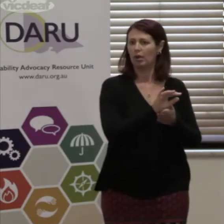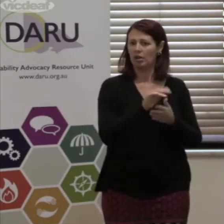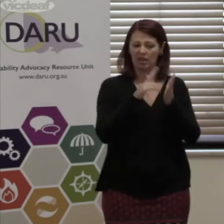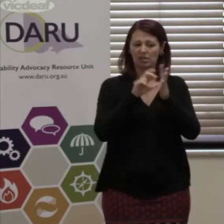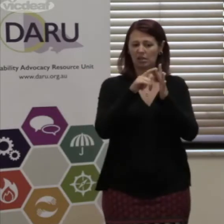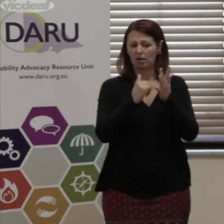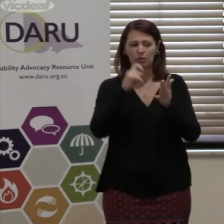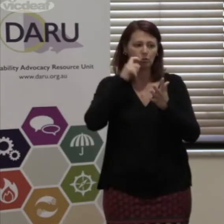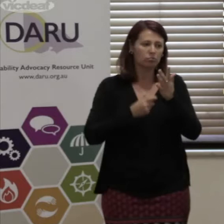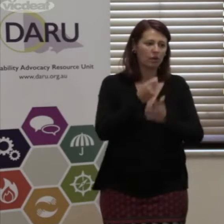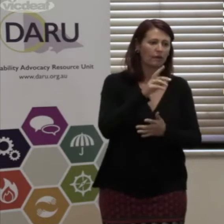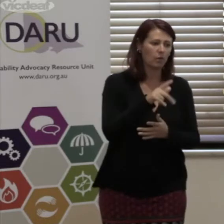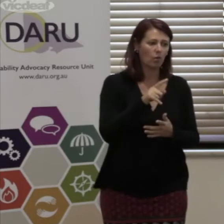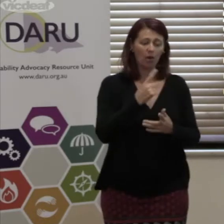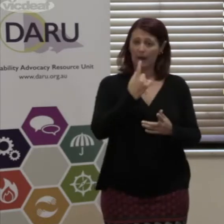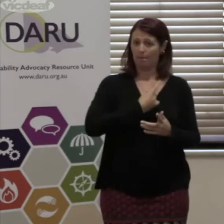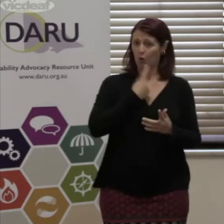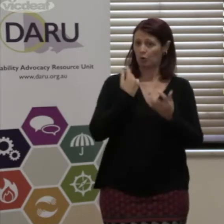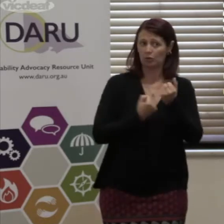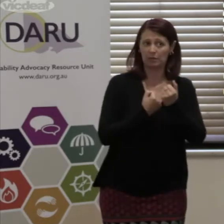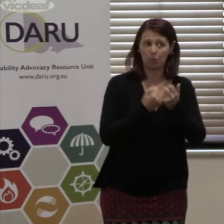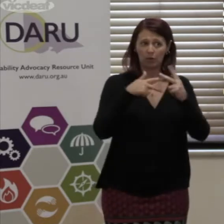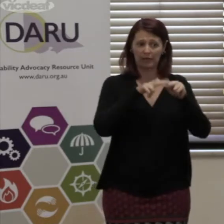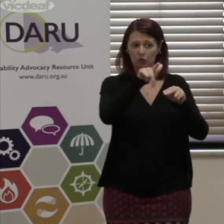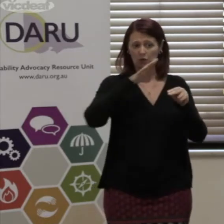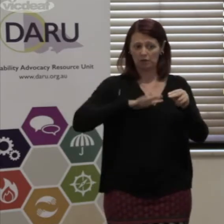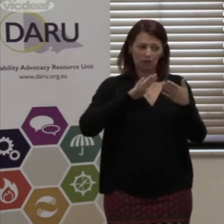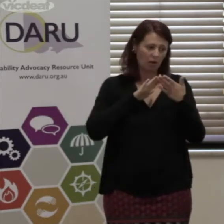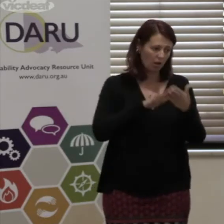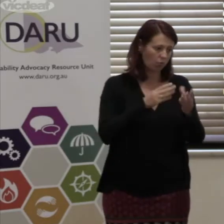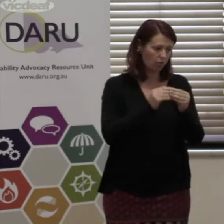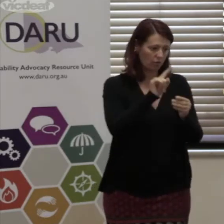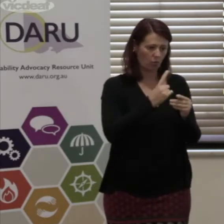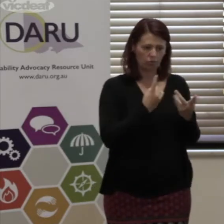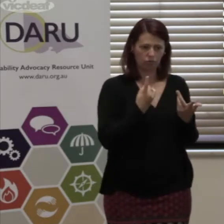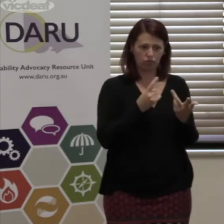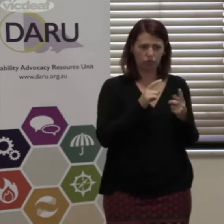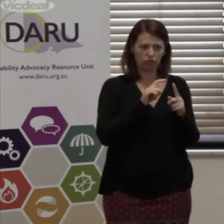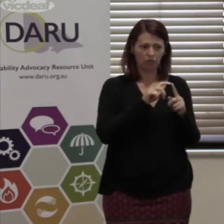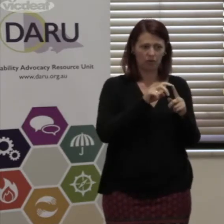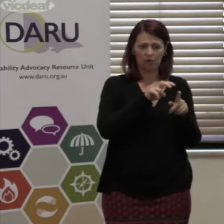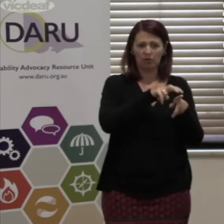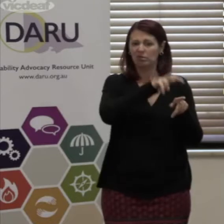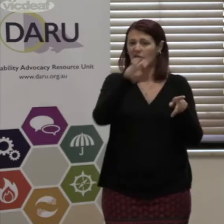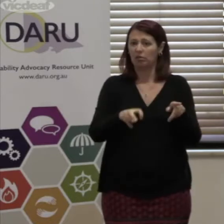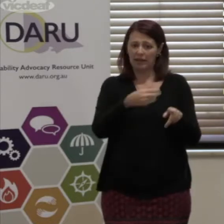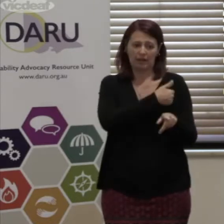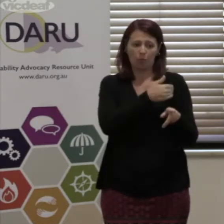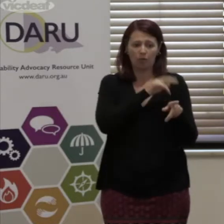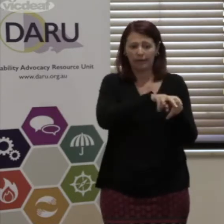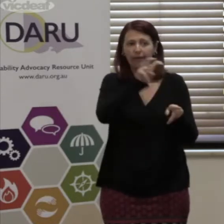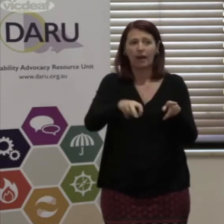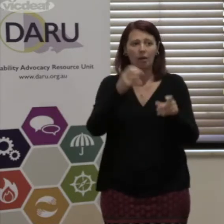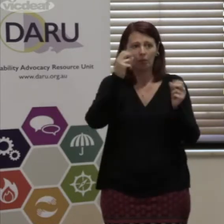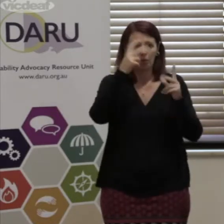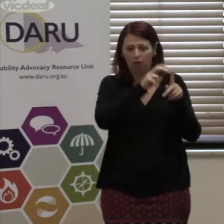for personal support. So if you need help with your to get in and out of bed and that sort of thing,